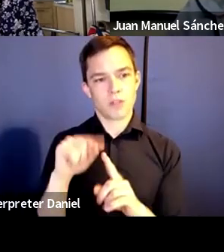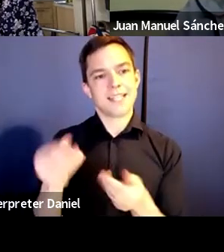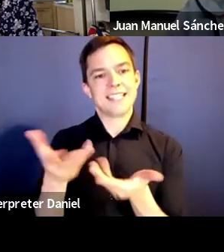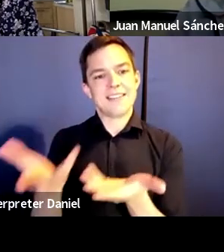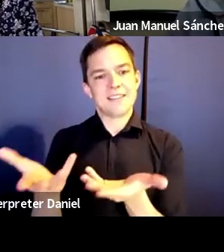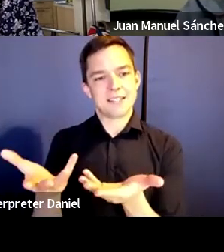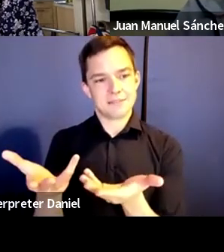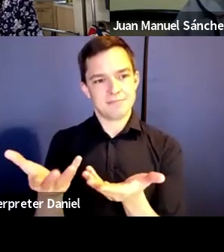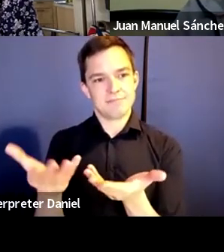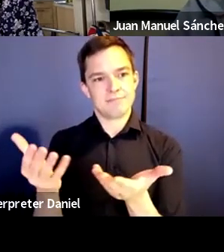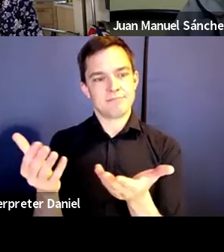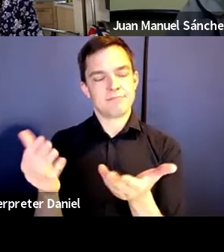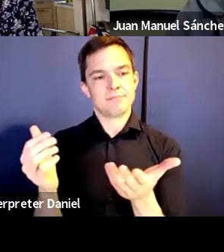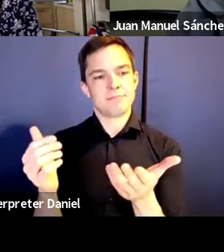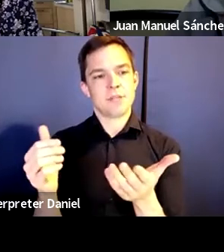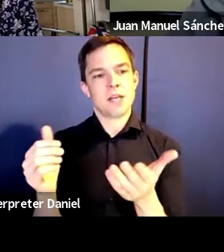some exercise